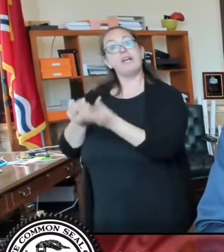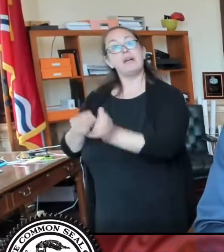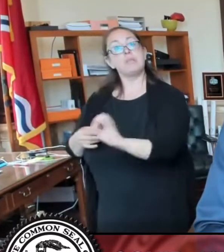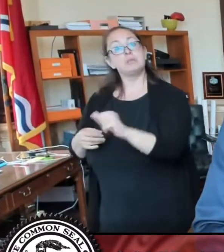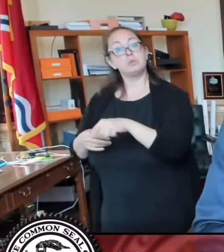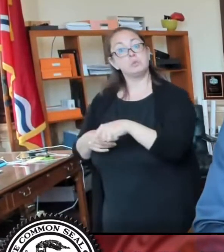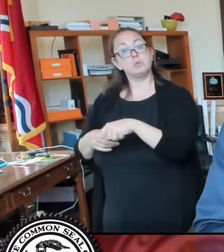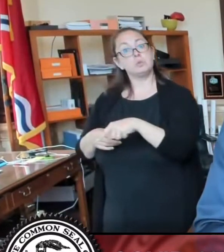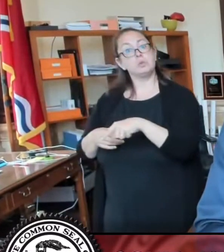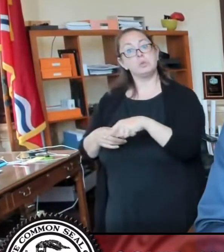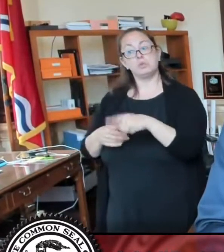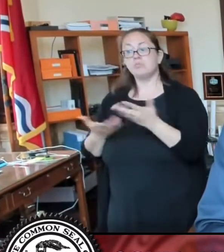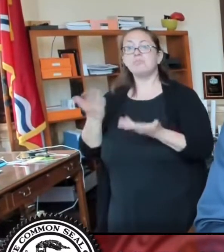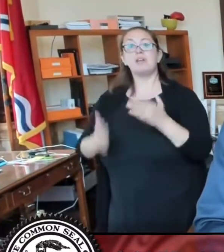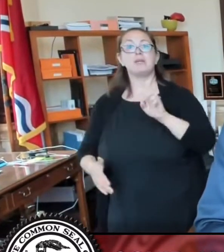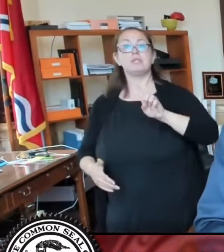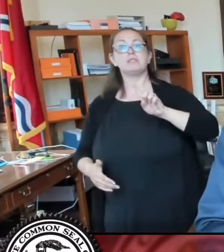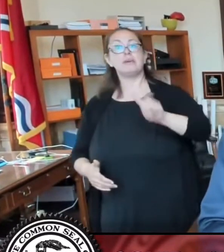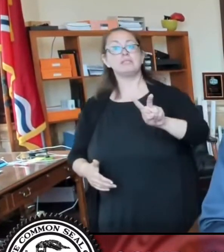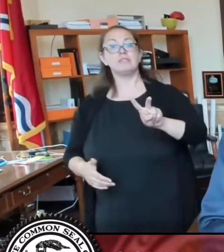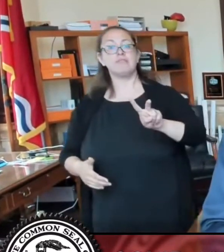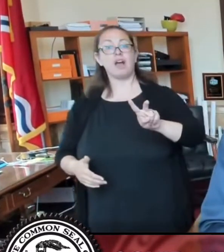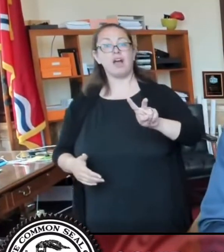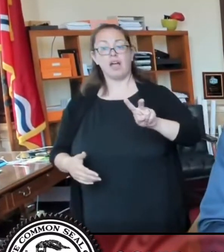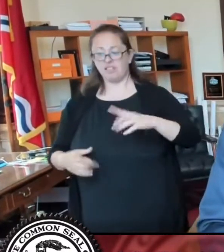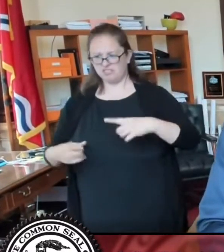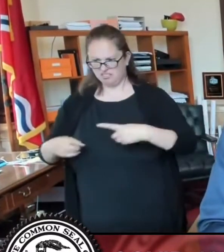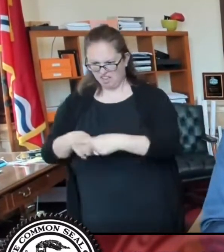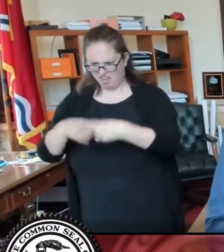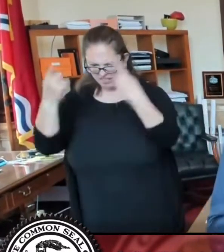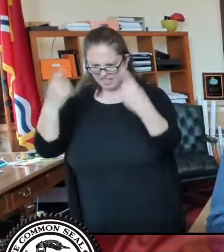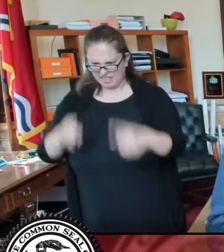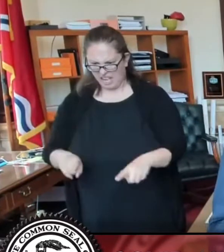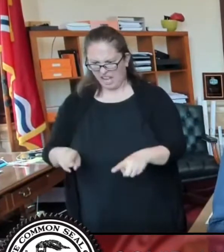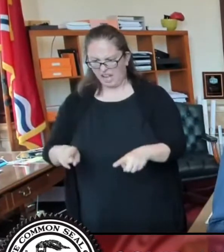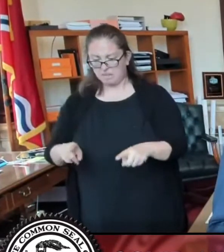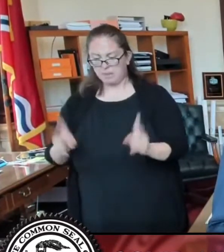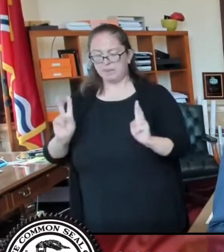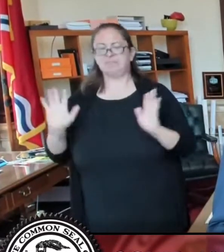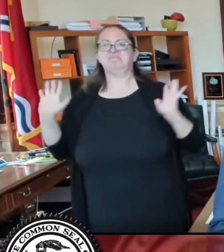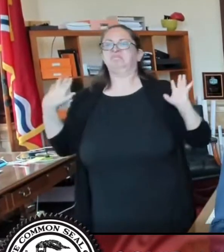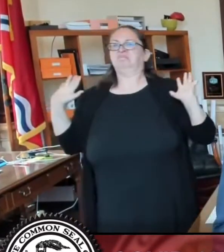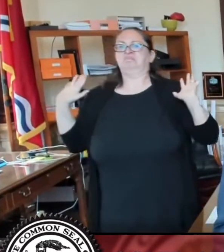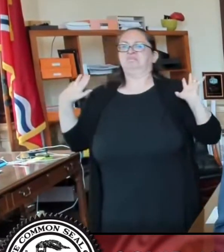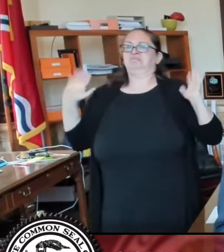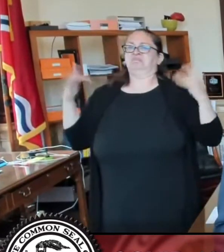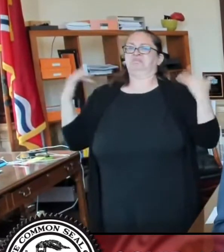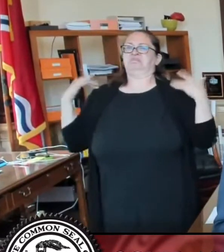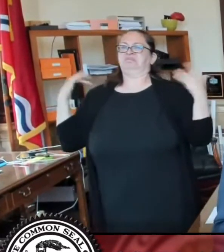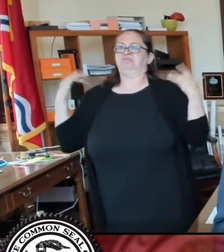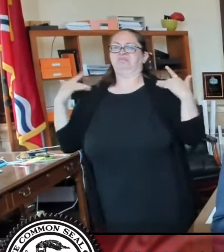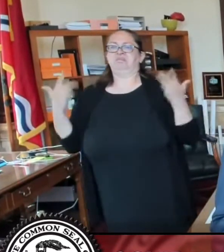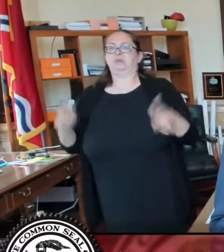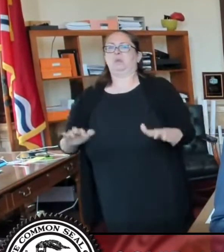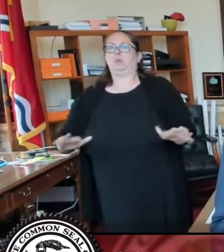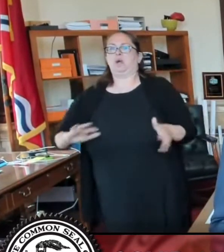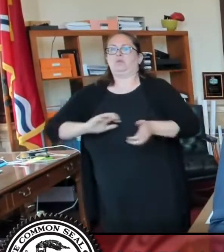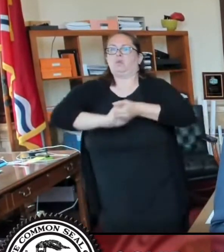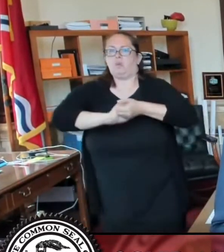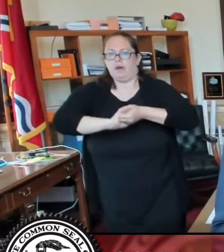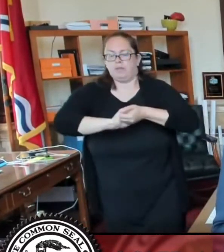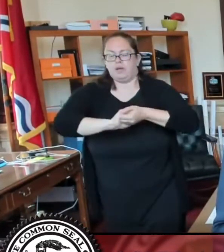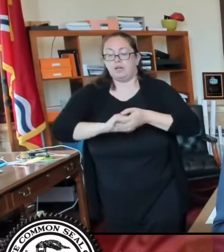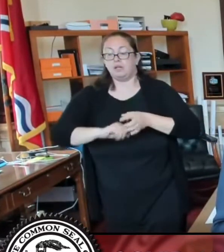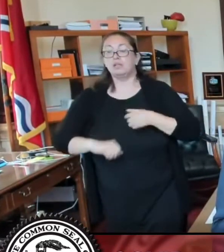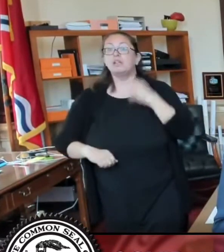of families in domestic cases have had conflict. And so it is important, it is imperative that if you see something, you have